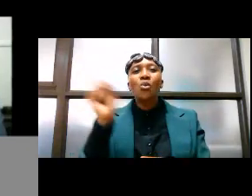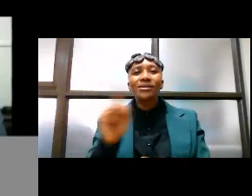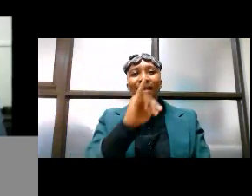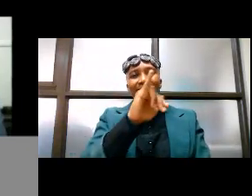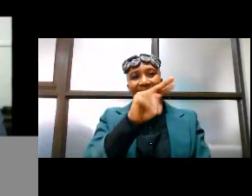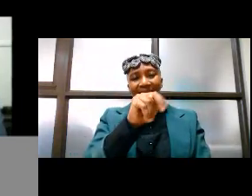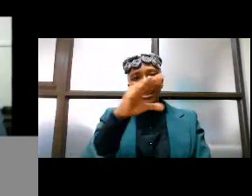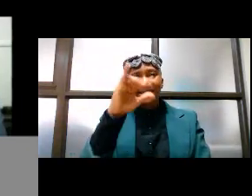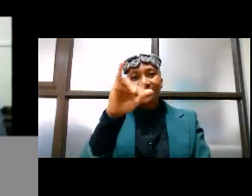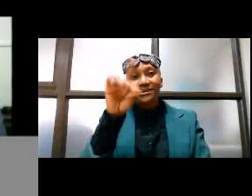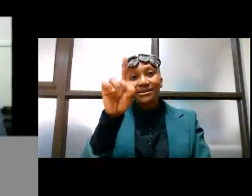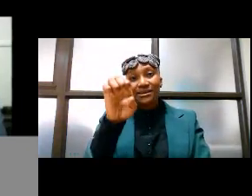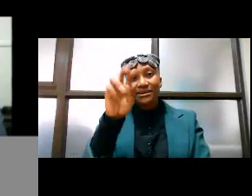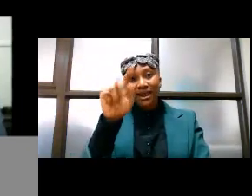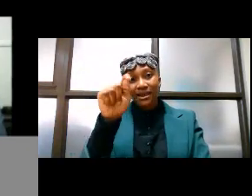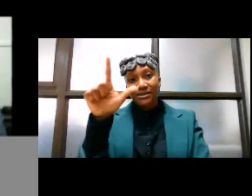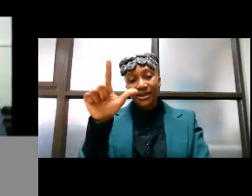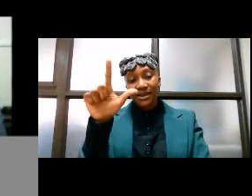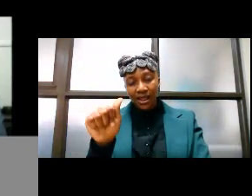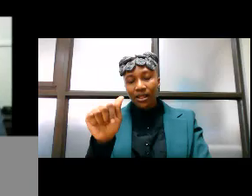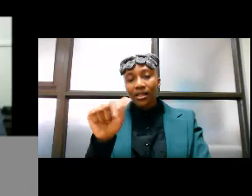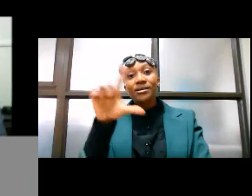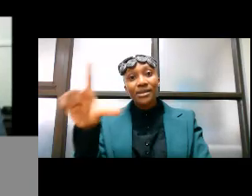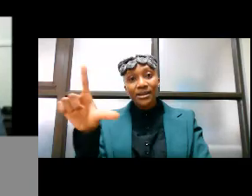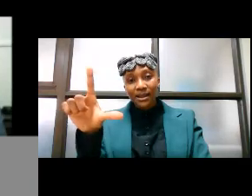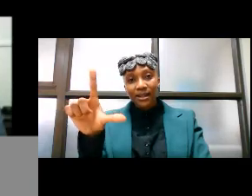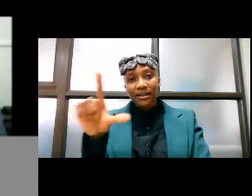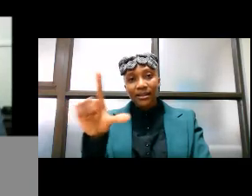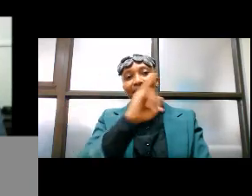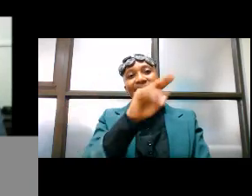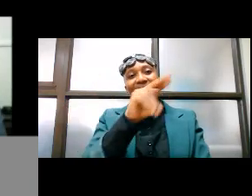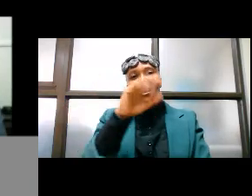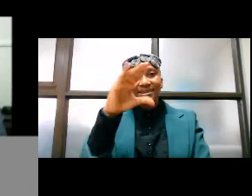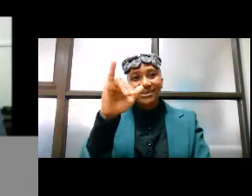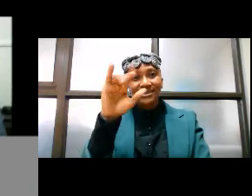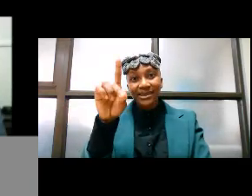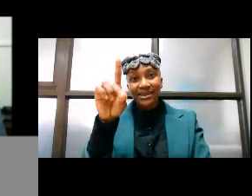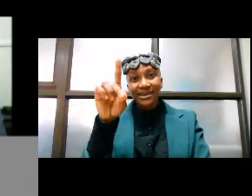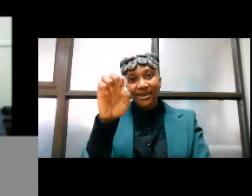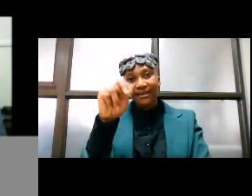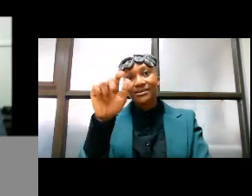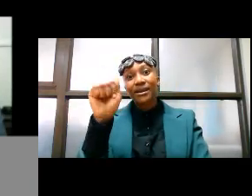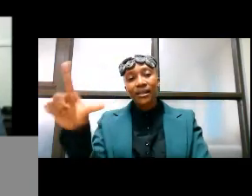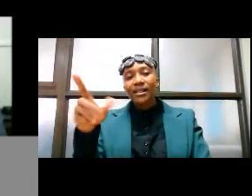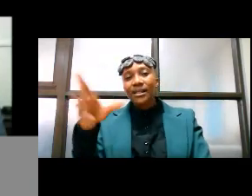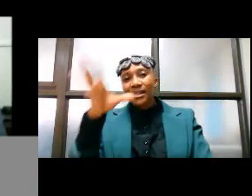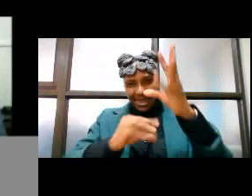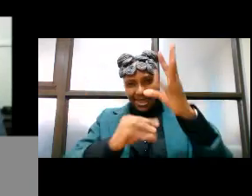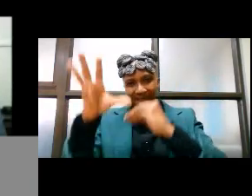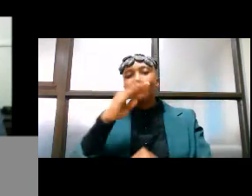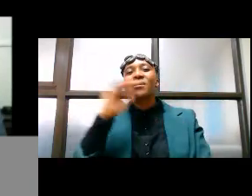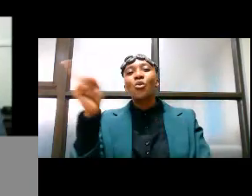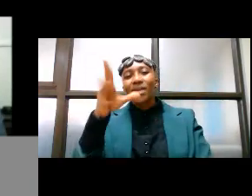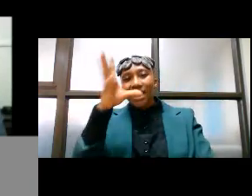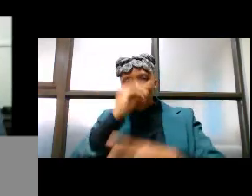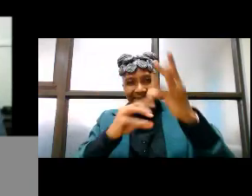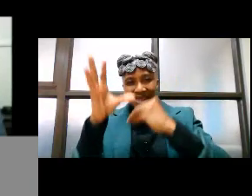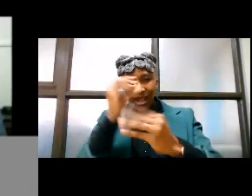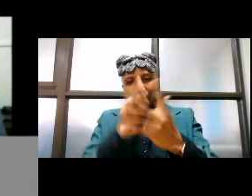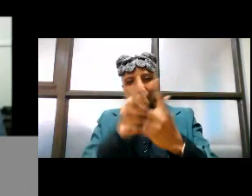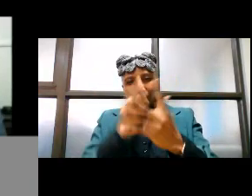planned, but that you see. So in this case, this little baby is learning about shapes, colors,